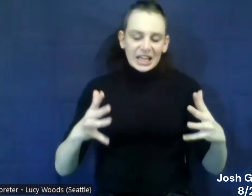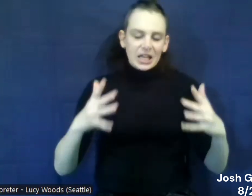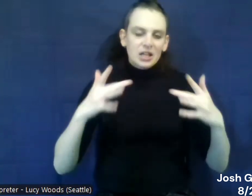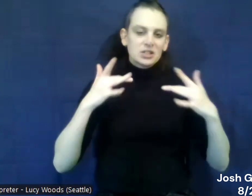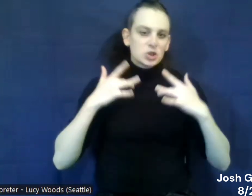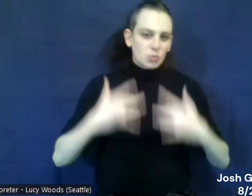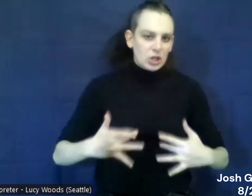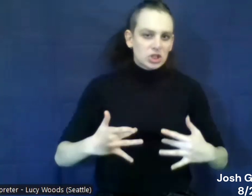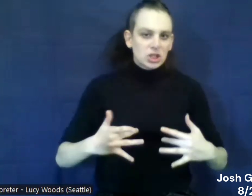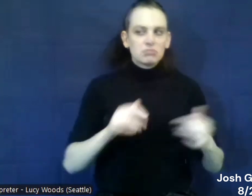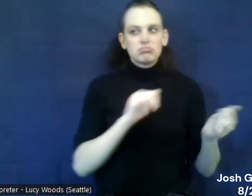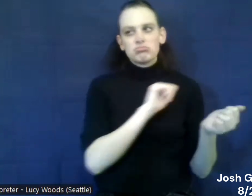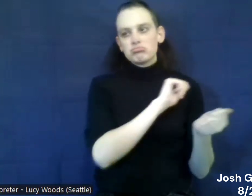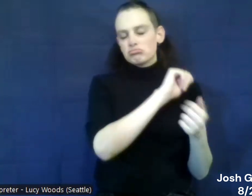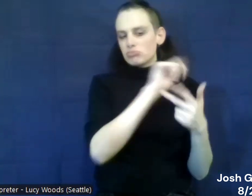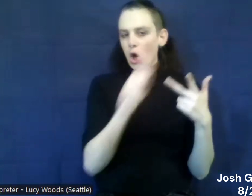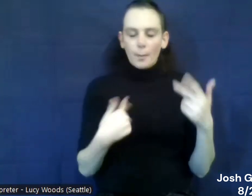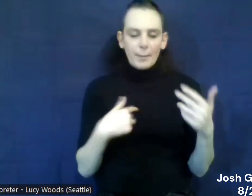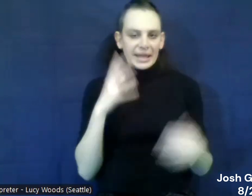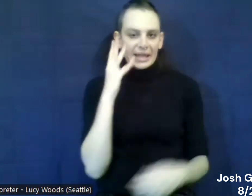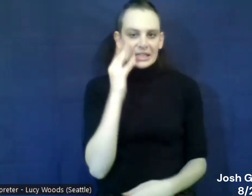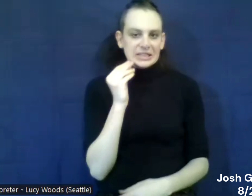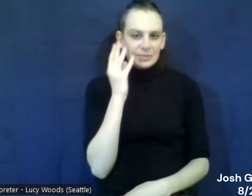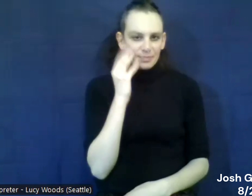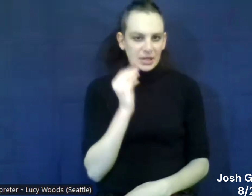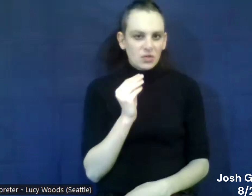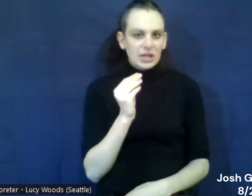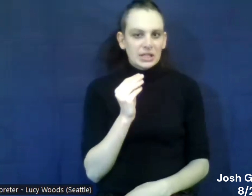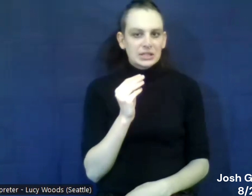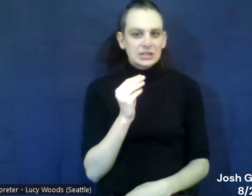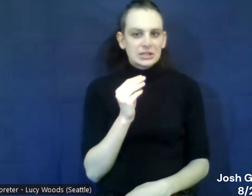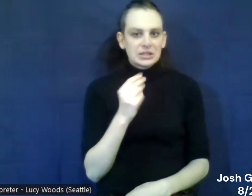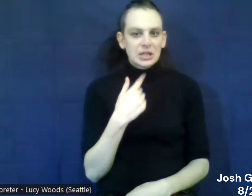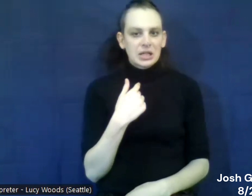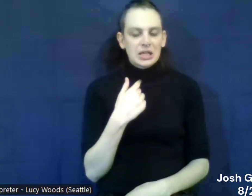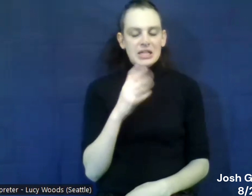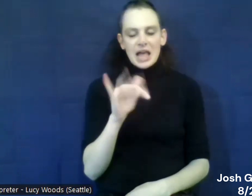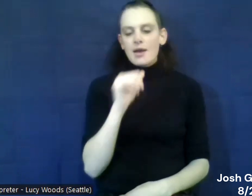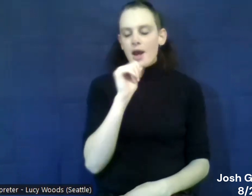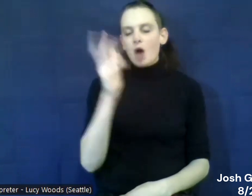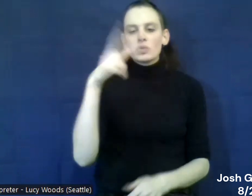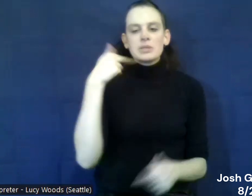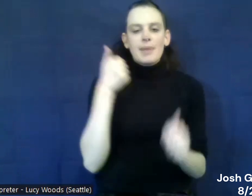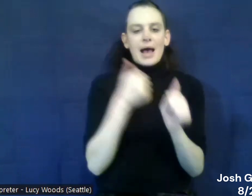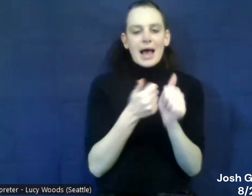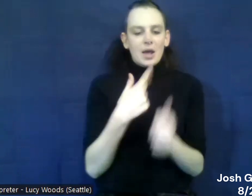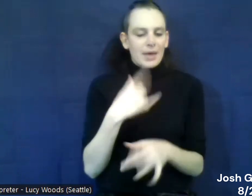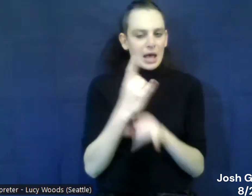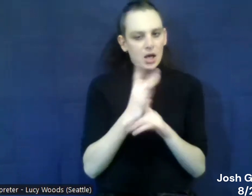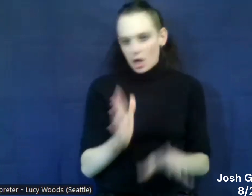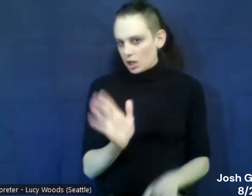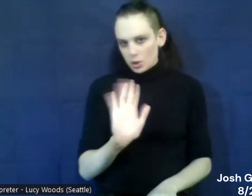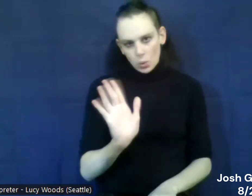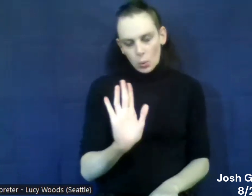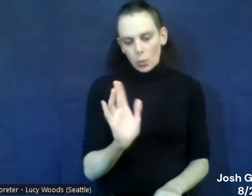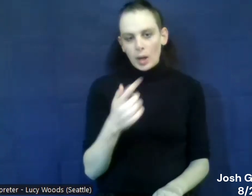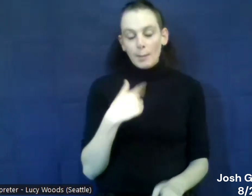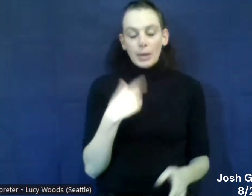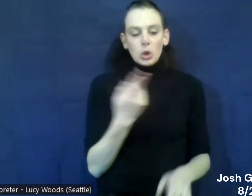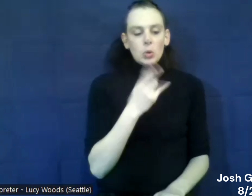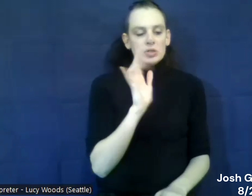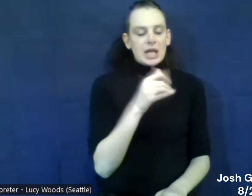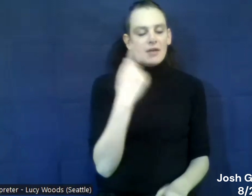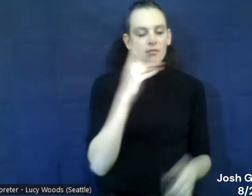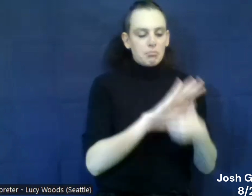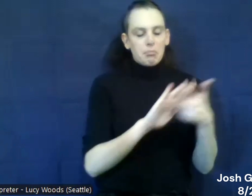that I've experienced in my life are not things that make me an alcoholic. They are all things that I've used as excuses to